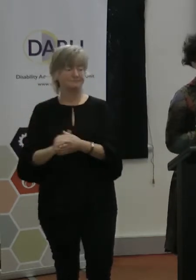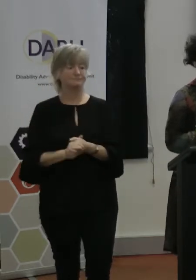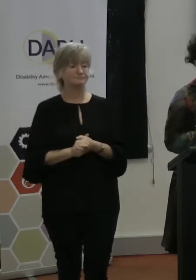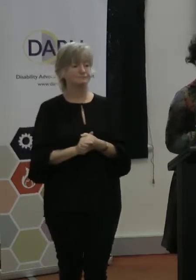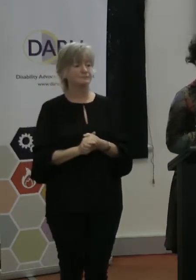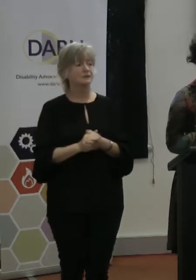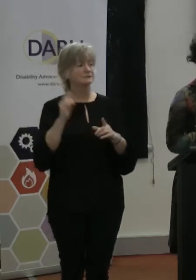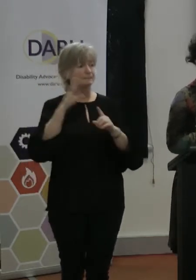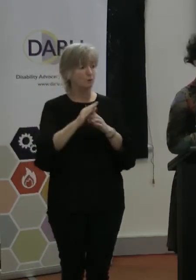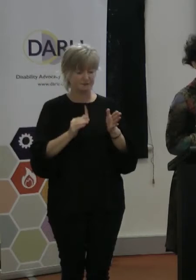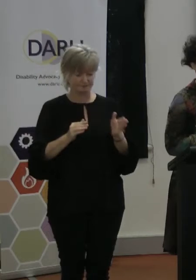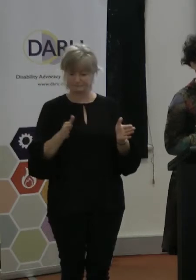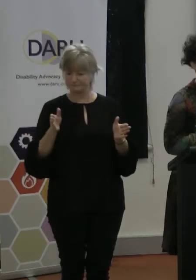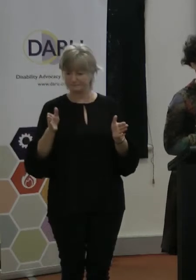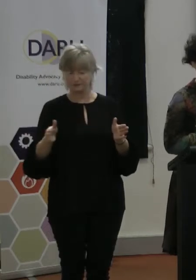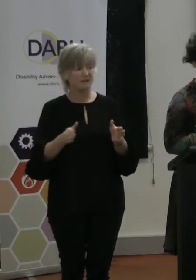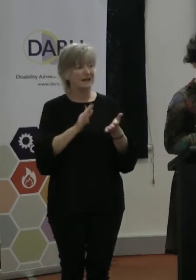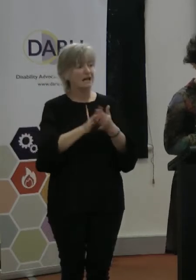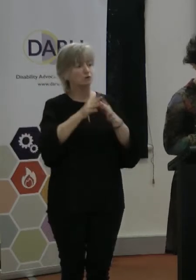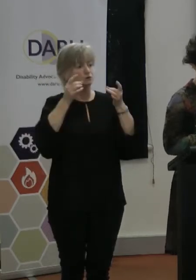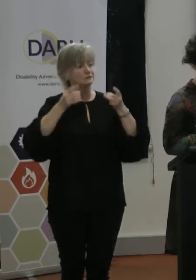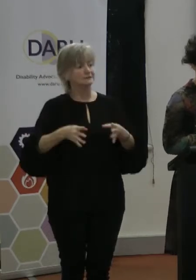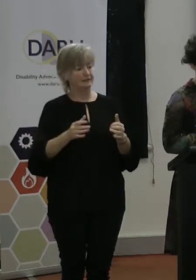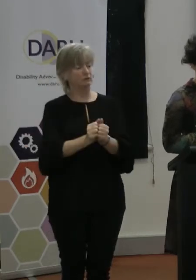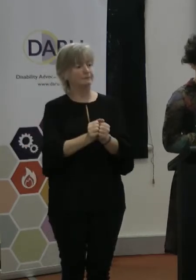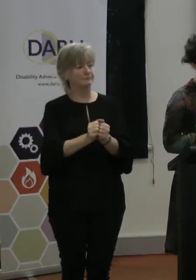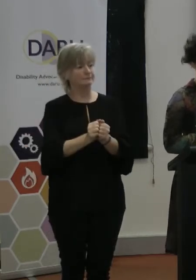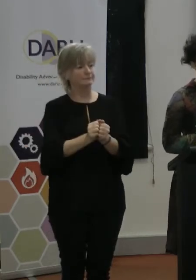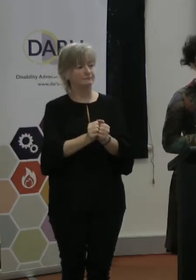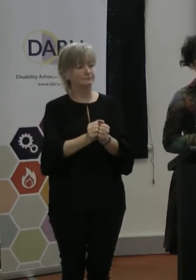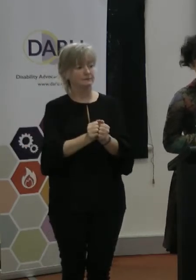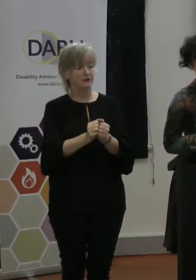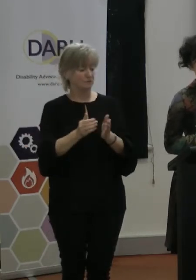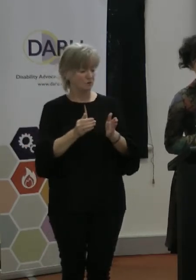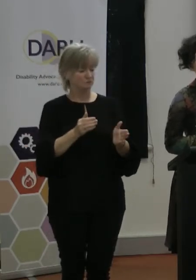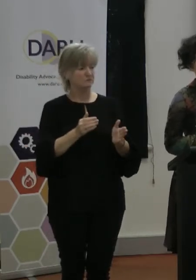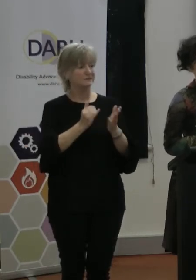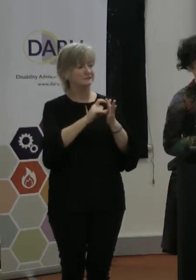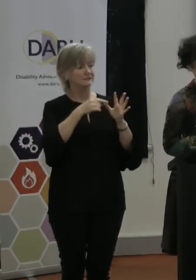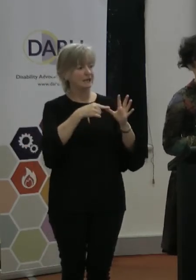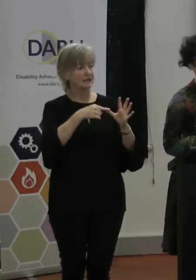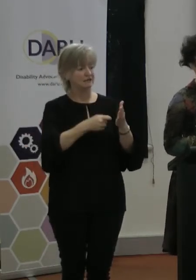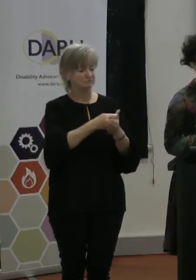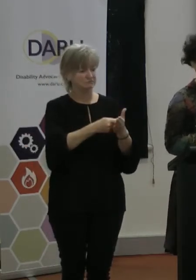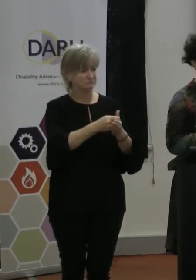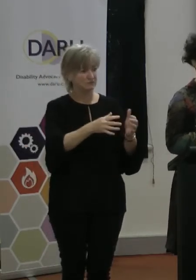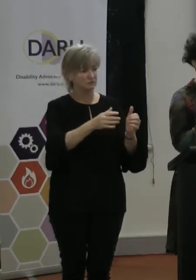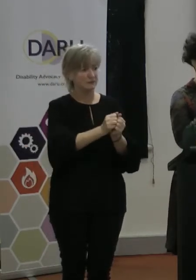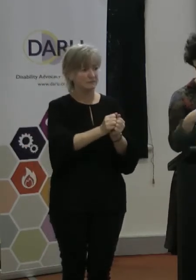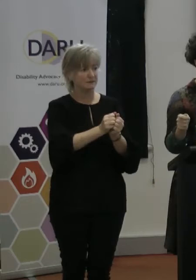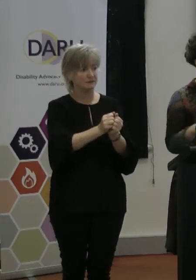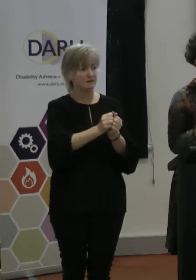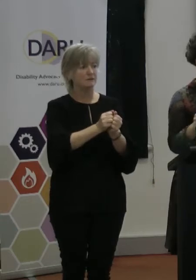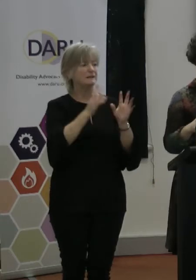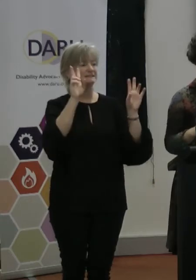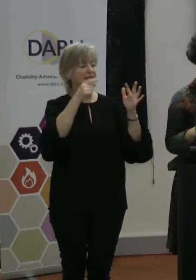important distinctions in starting an agreement between the two agreements. For an SDA residency agreement, there's the process of entering into,